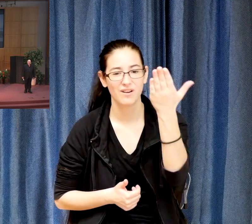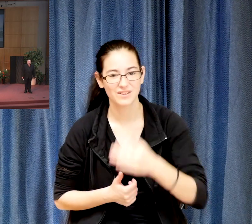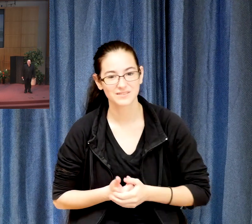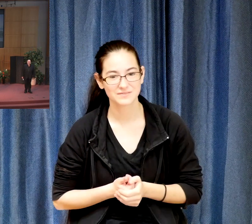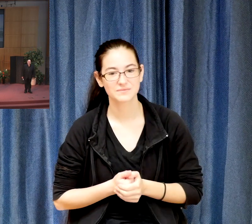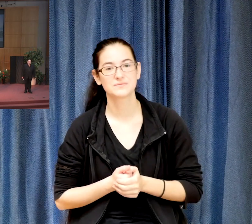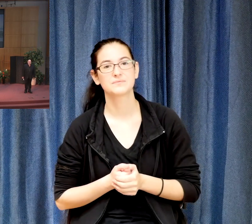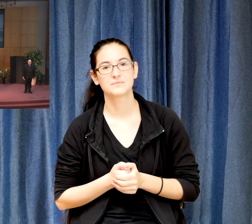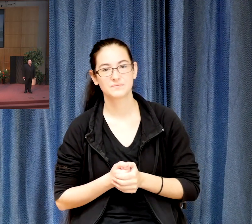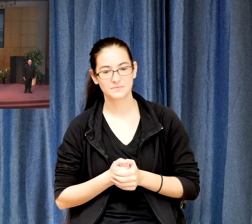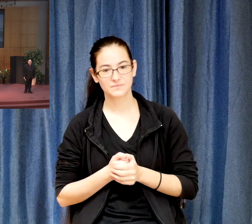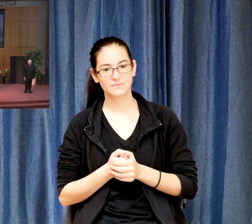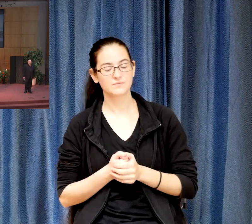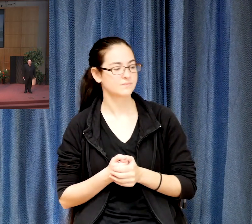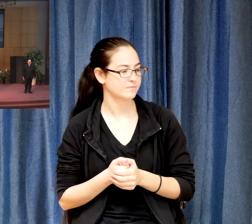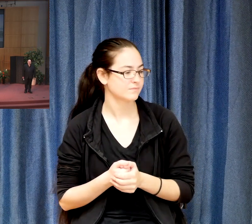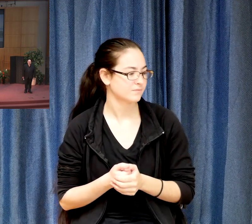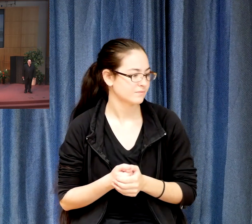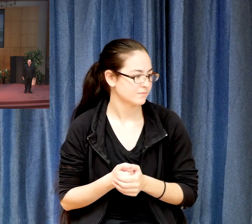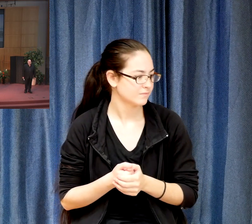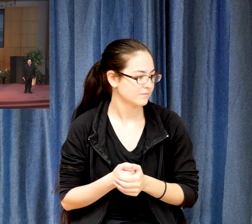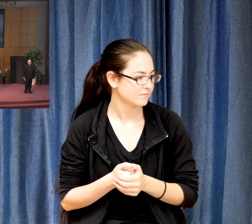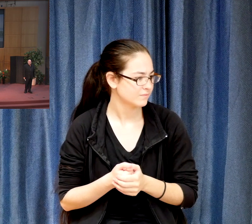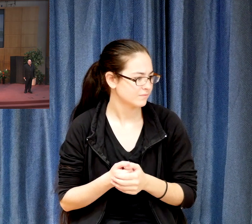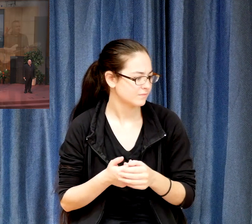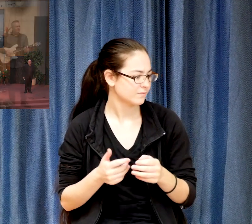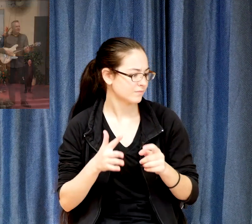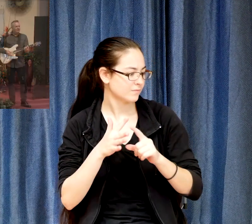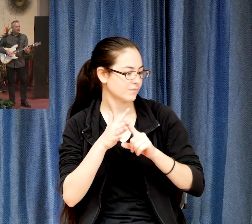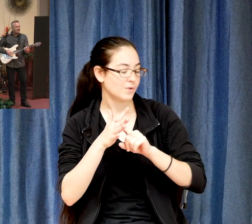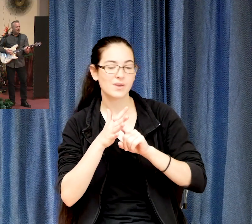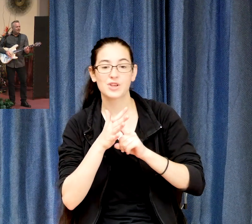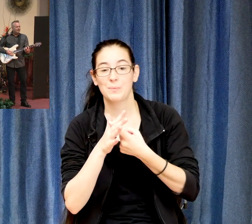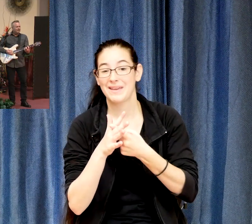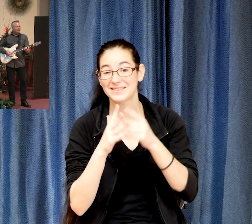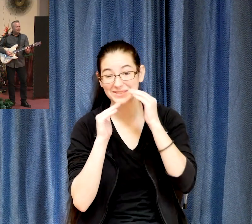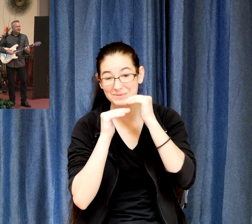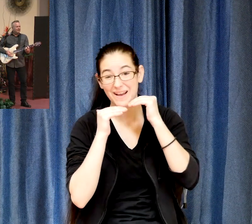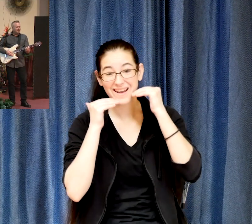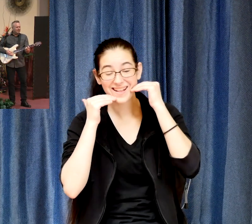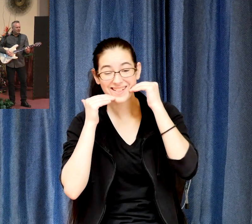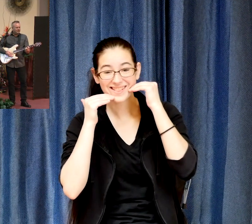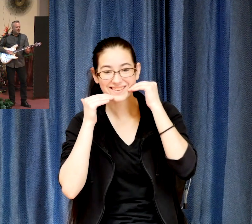Love within, you'll begin smiling.